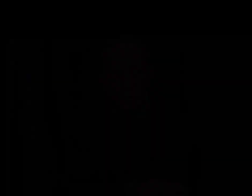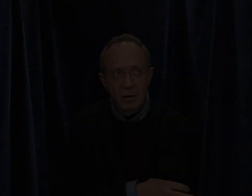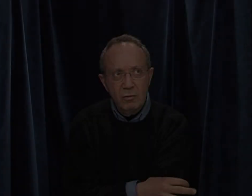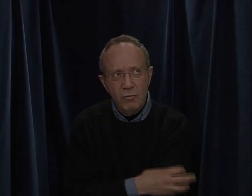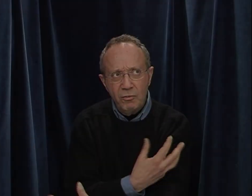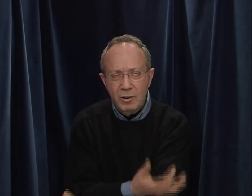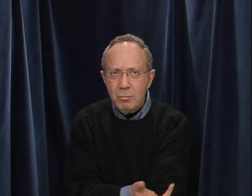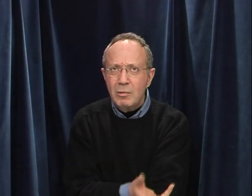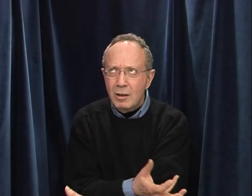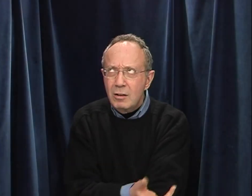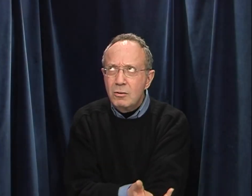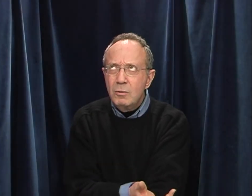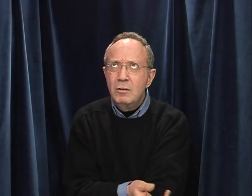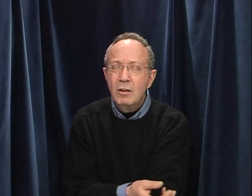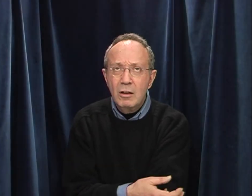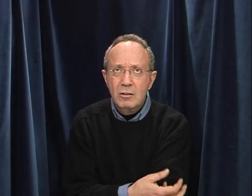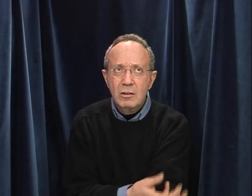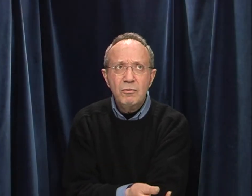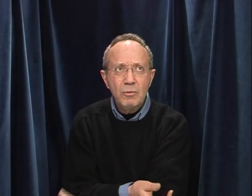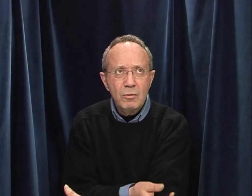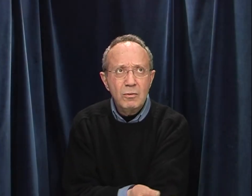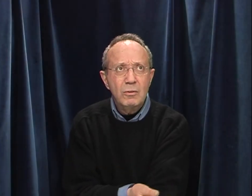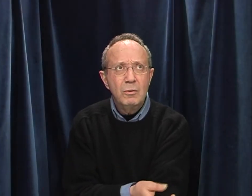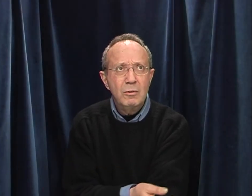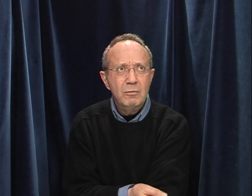It flipped me into a different sort of